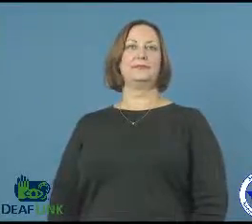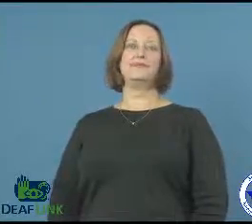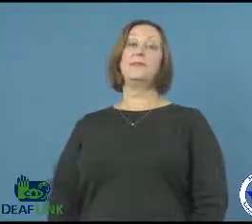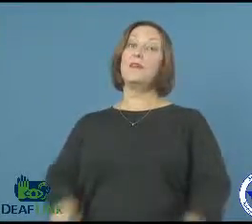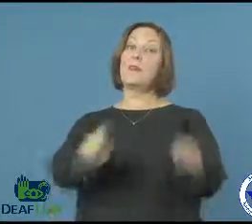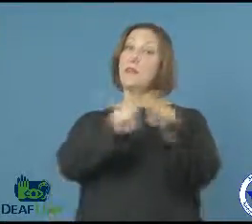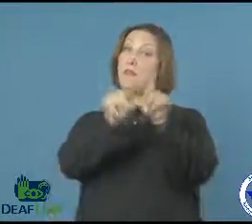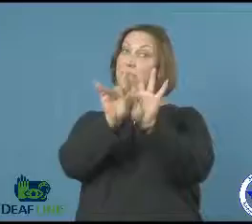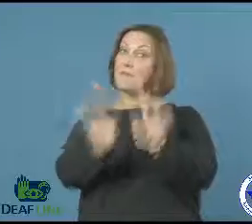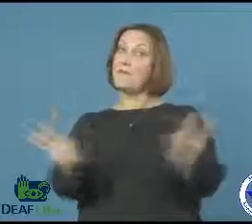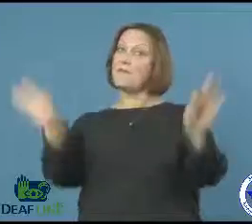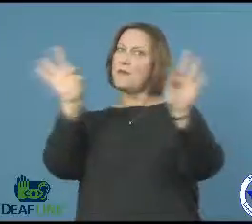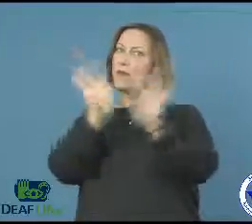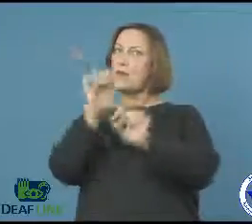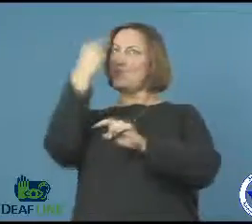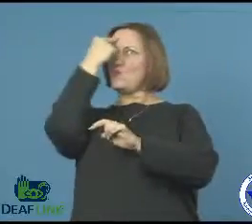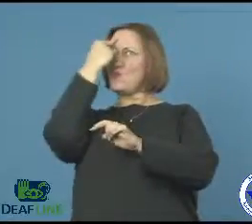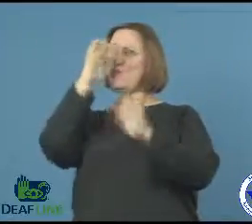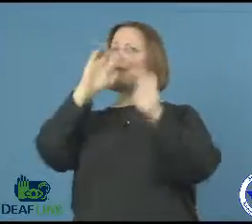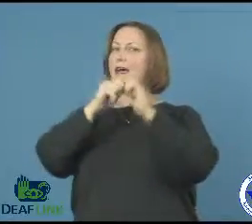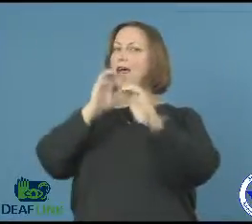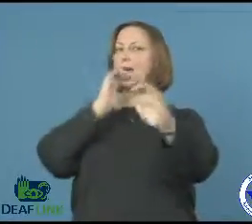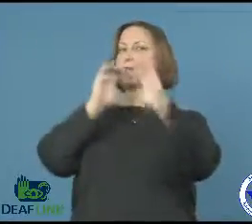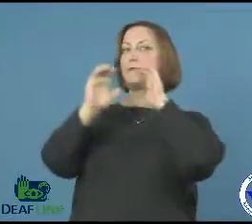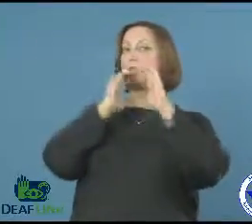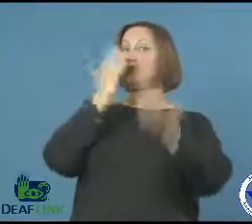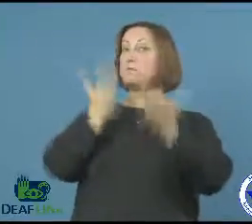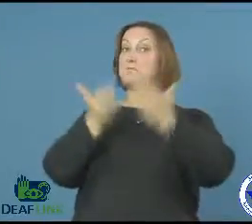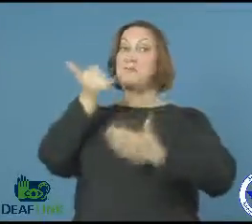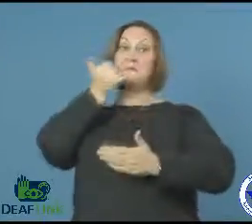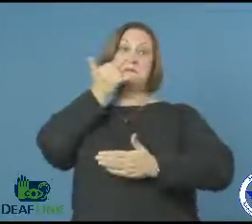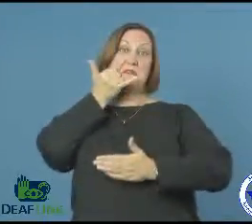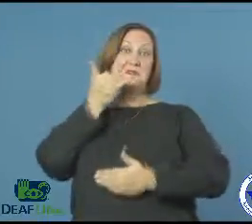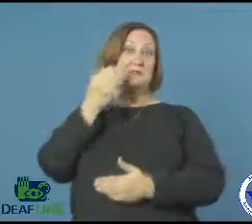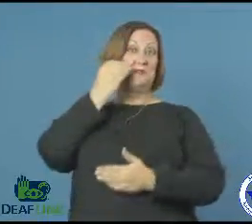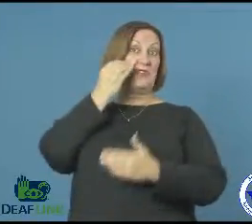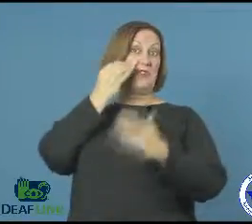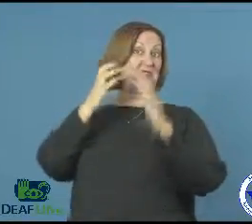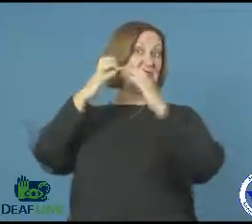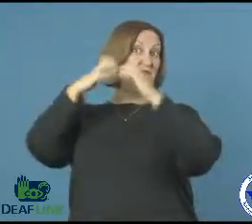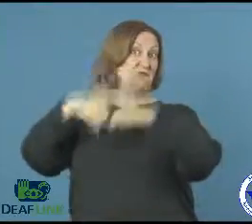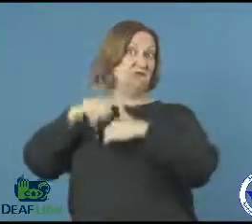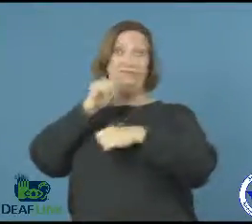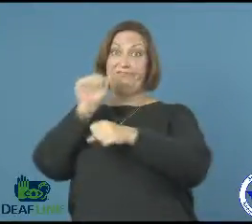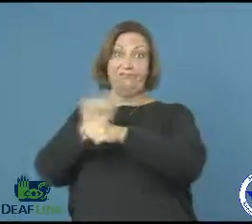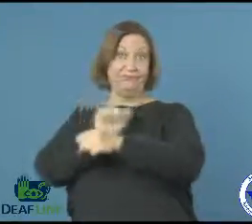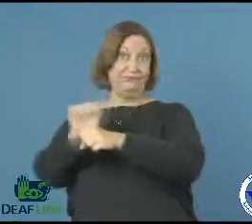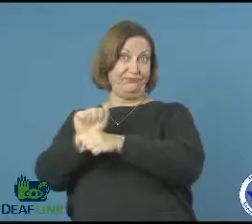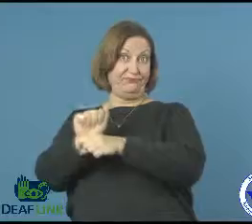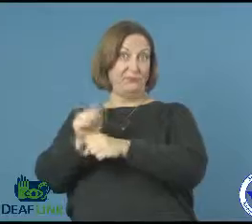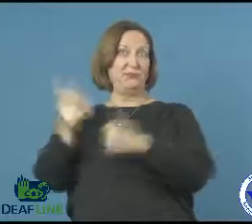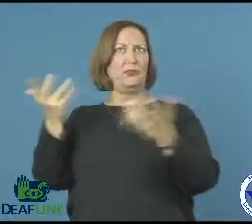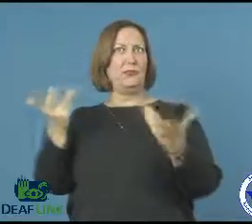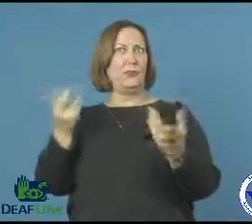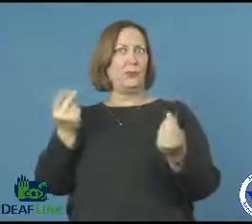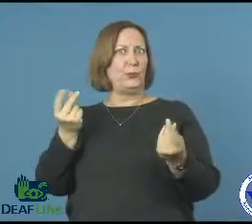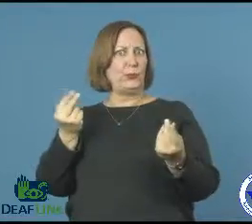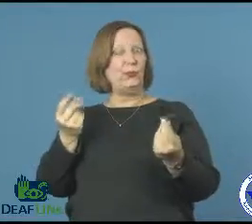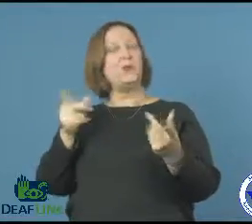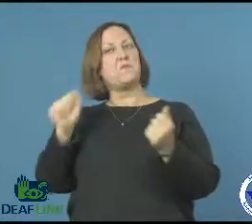Make sure you have alternate ways to communicate if phones are not working, such as an assigned meeting